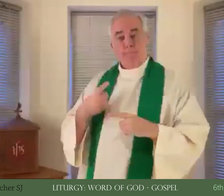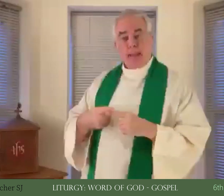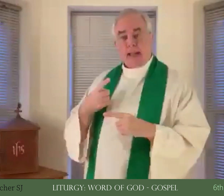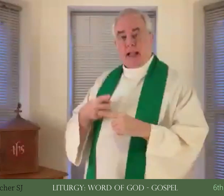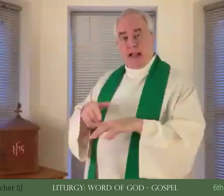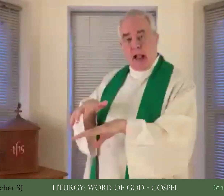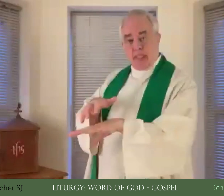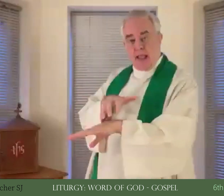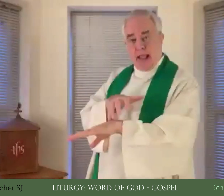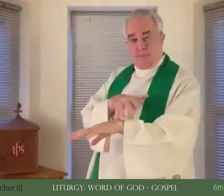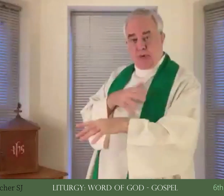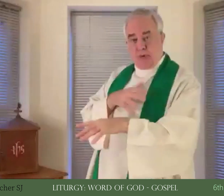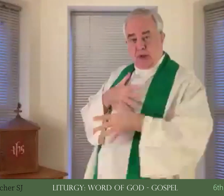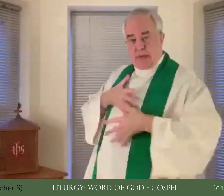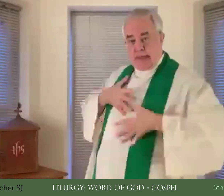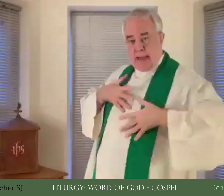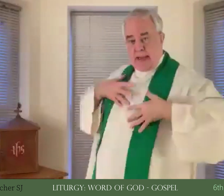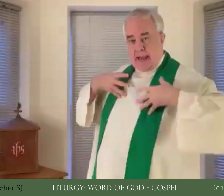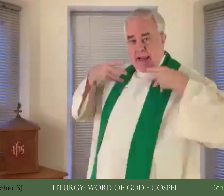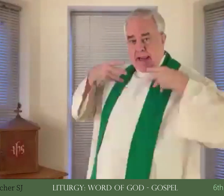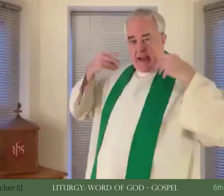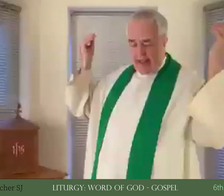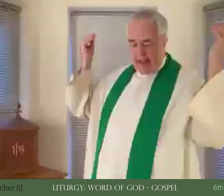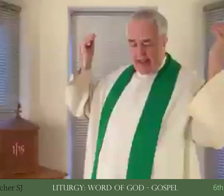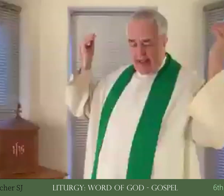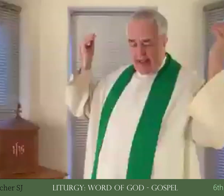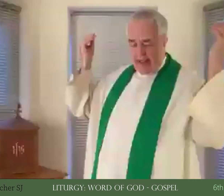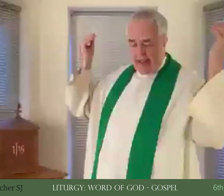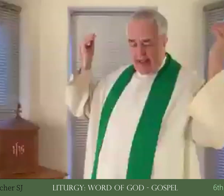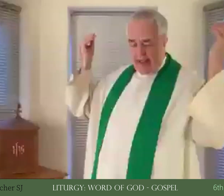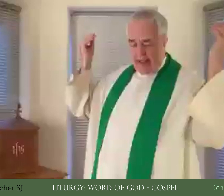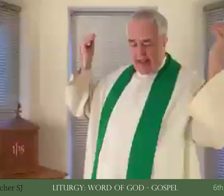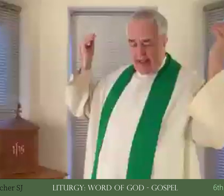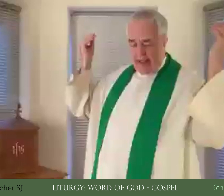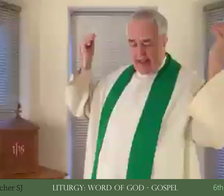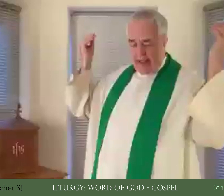Immediately, the leprosy left him, and the man was cured.